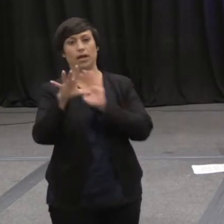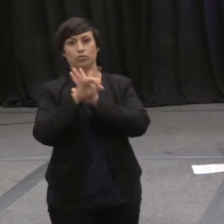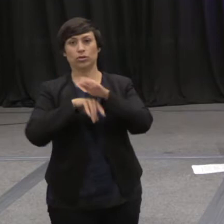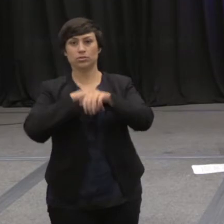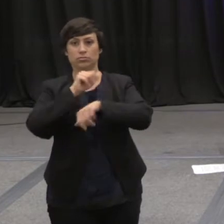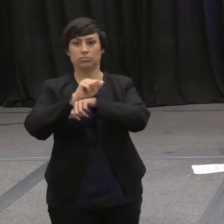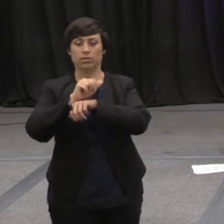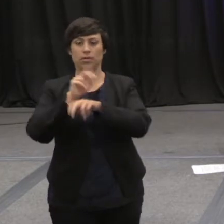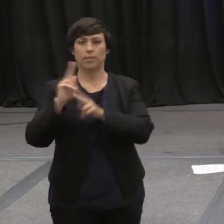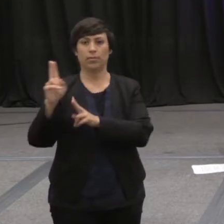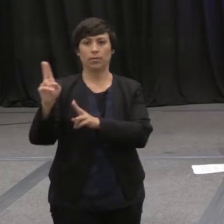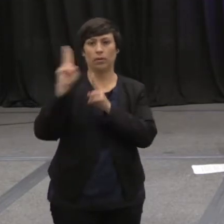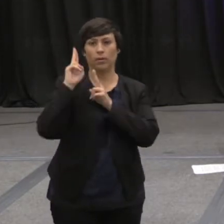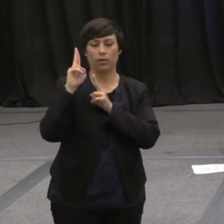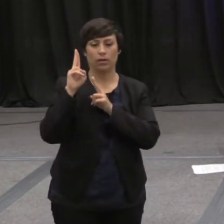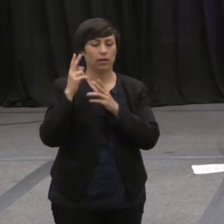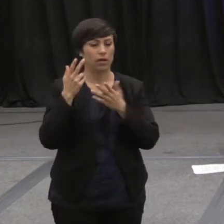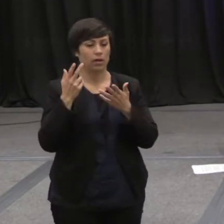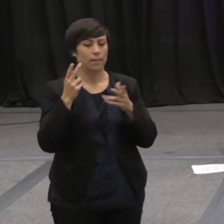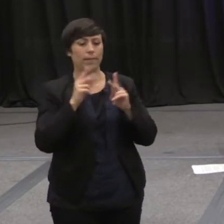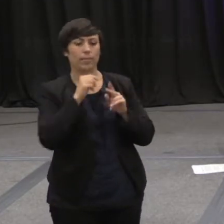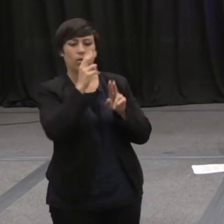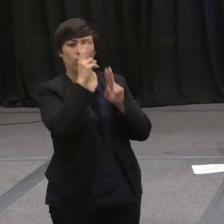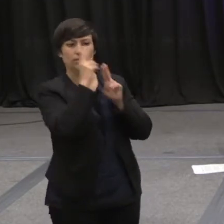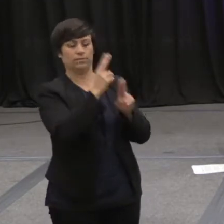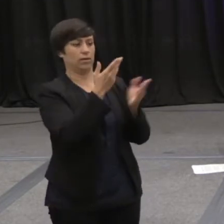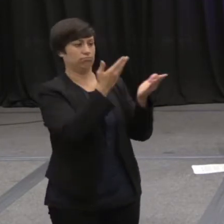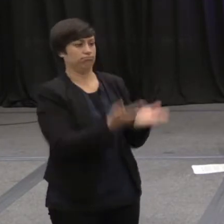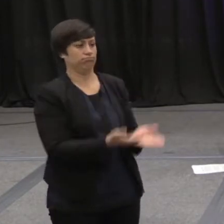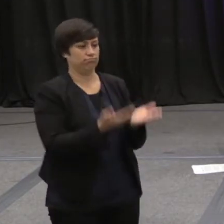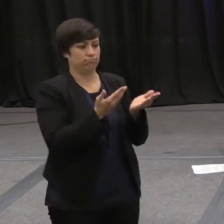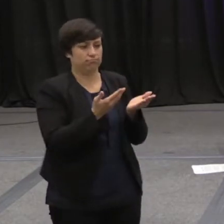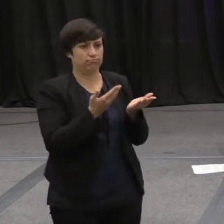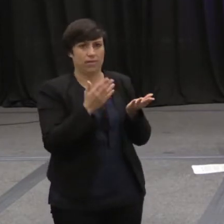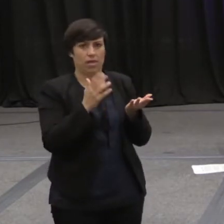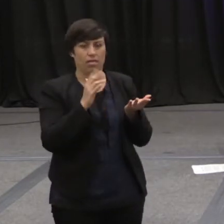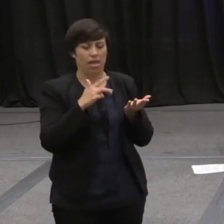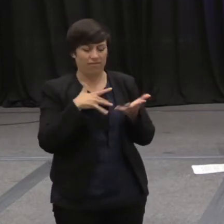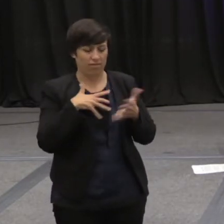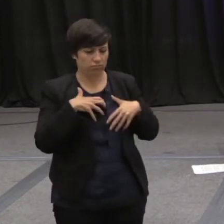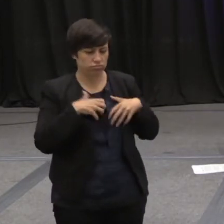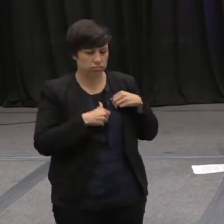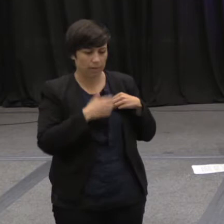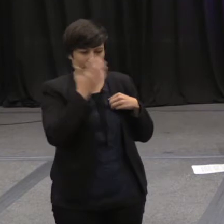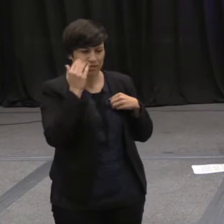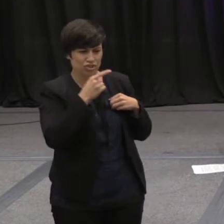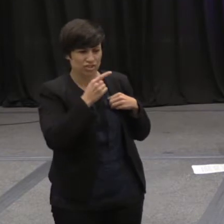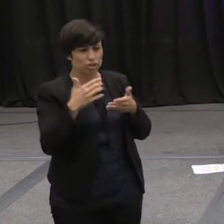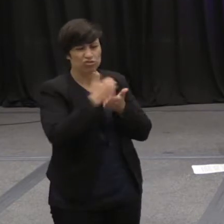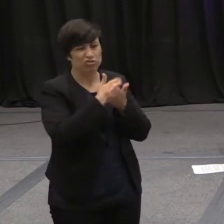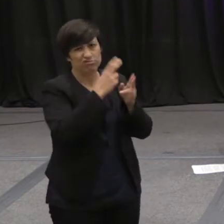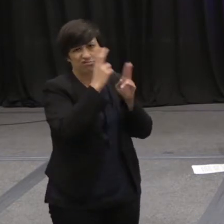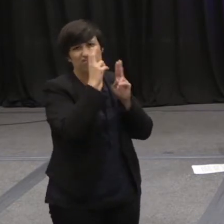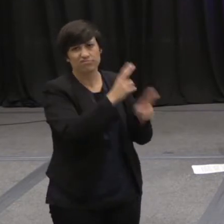that Nina doesn't, and it breaks my heart because she deserves it all. And